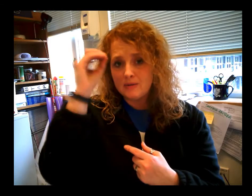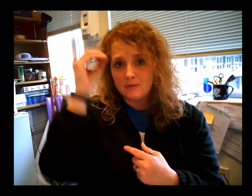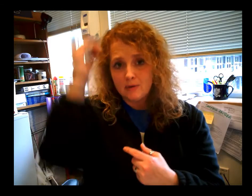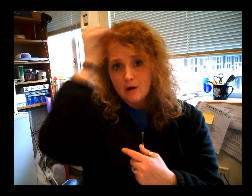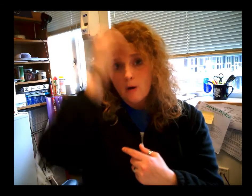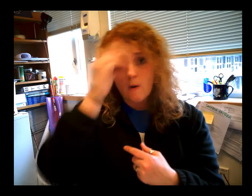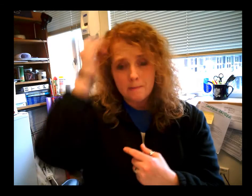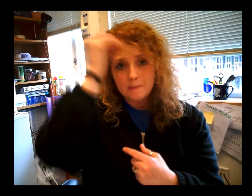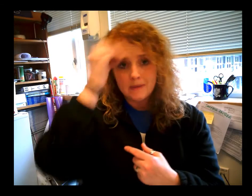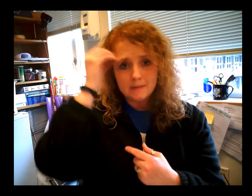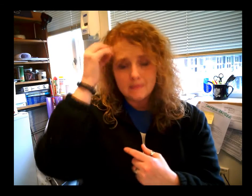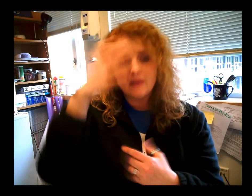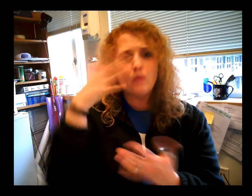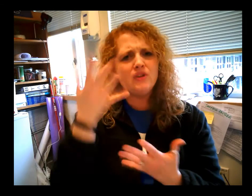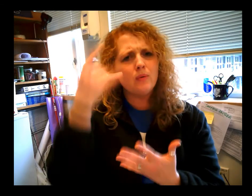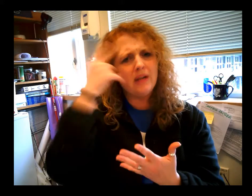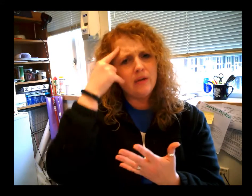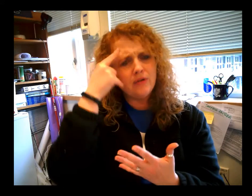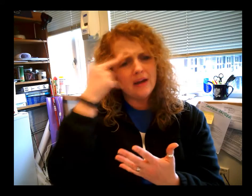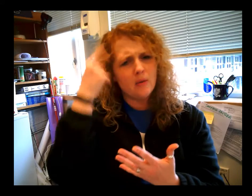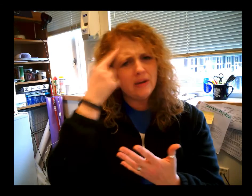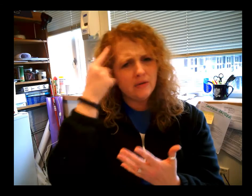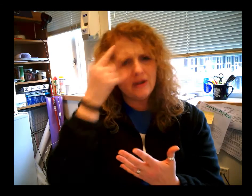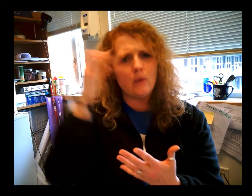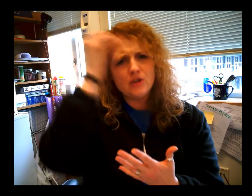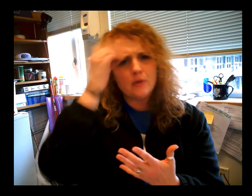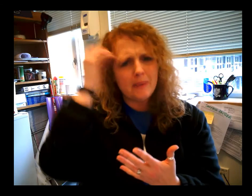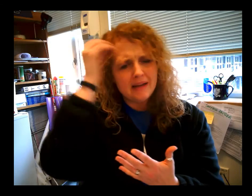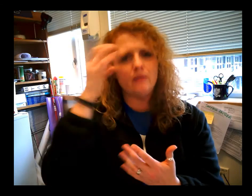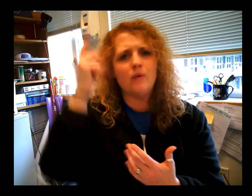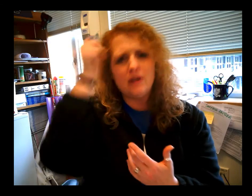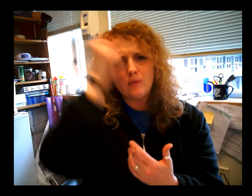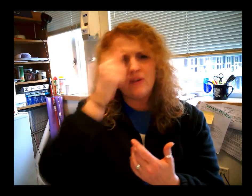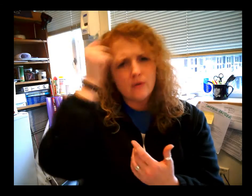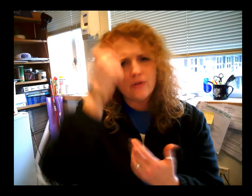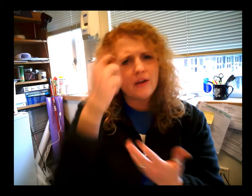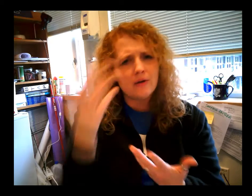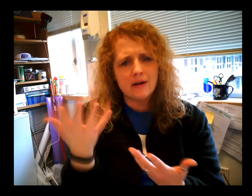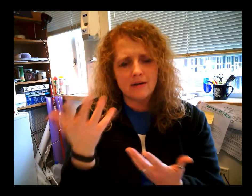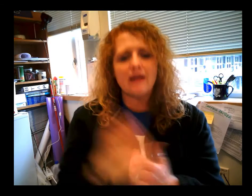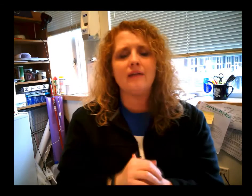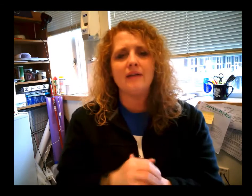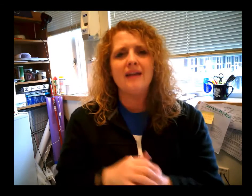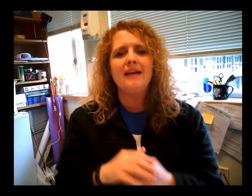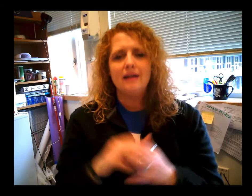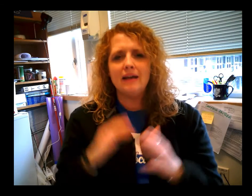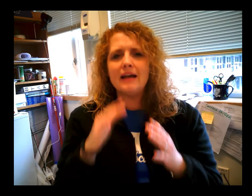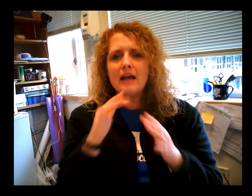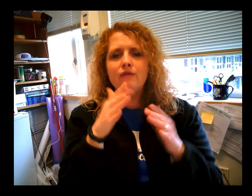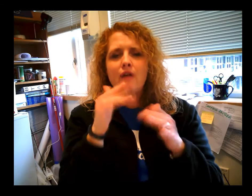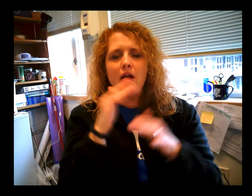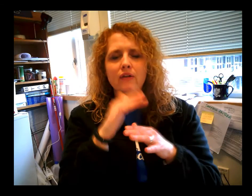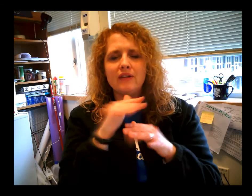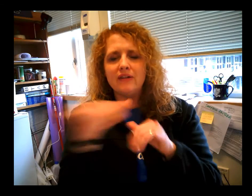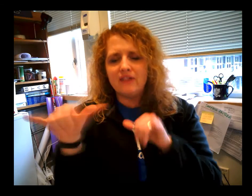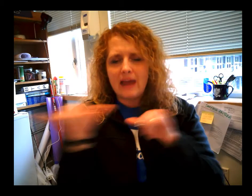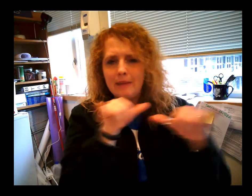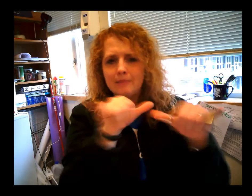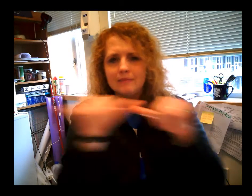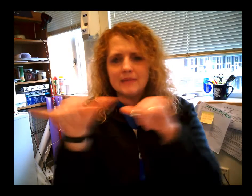with an O. What do you think? What do you think? What's your opinion? What's your theory on that? It kind of falls in the